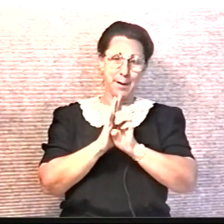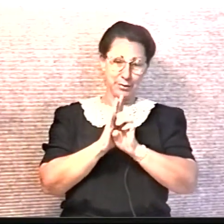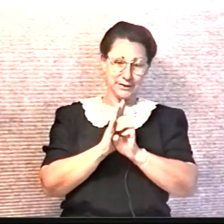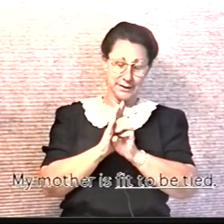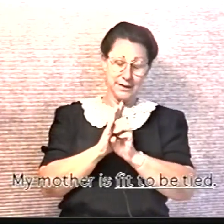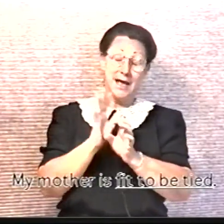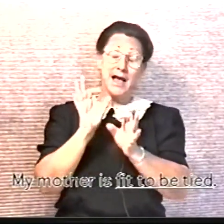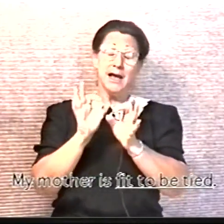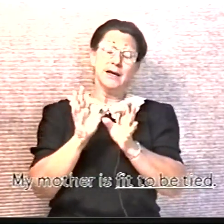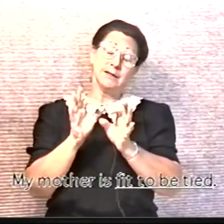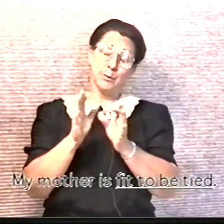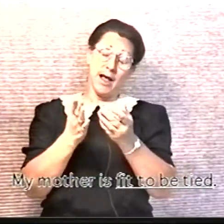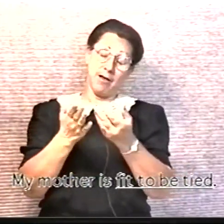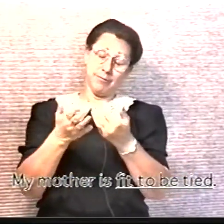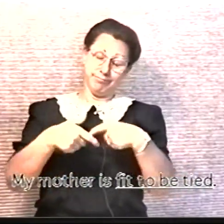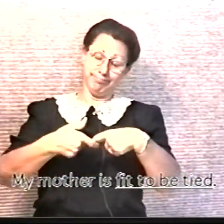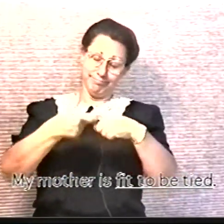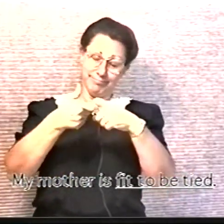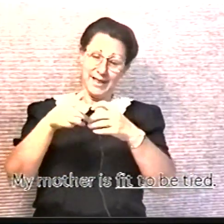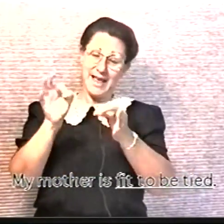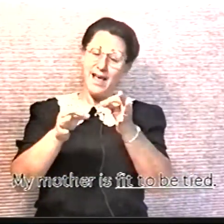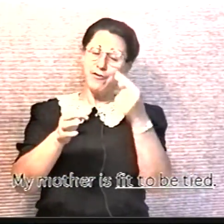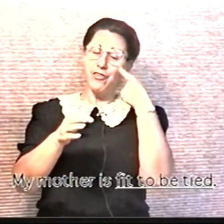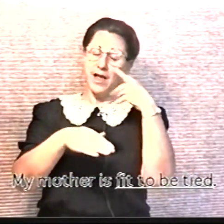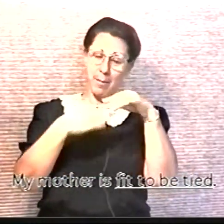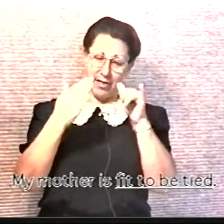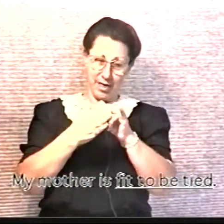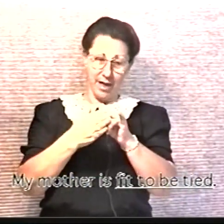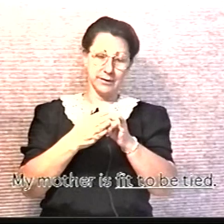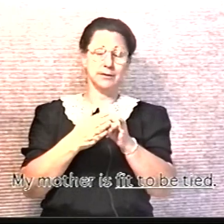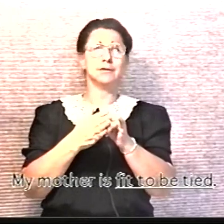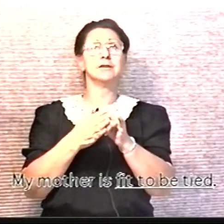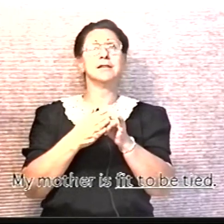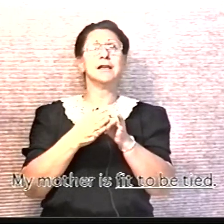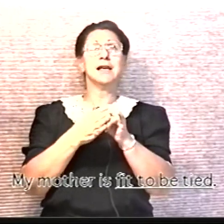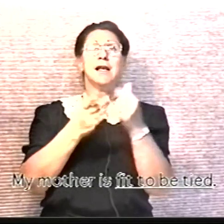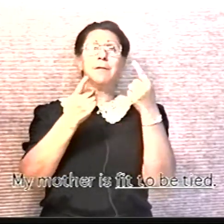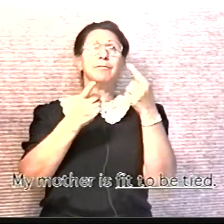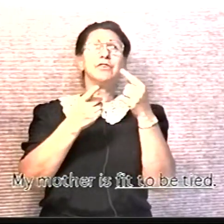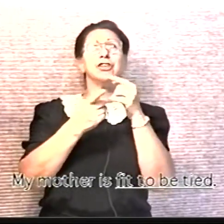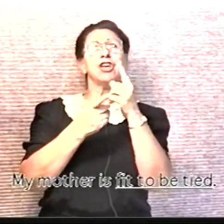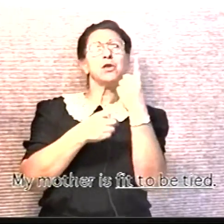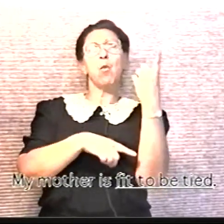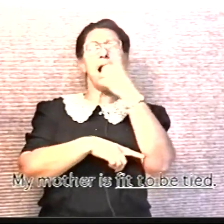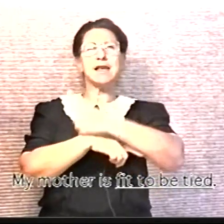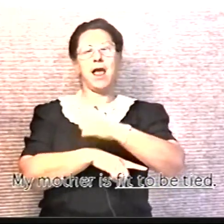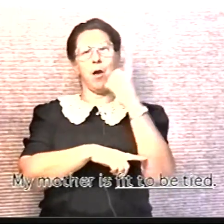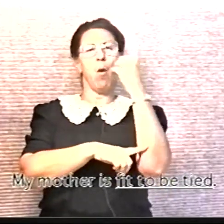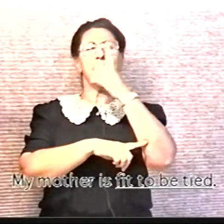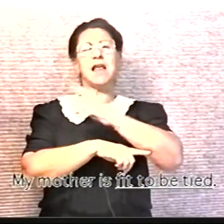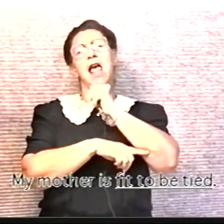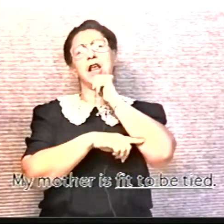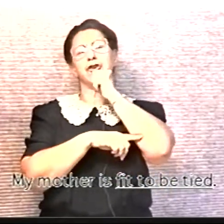Examples. Well, if you think about that, just one day,